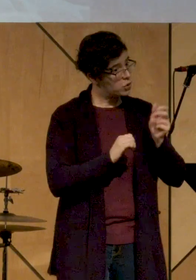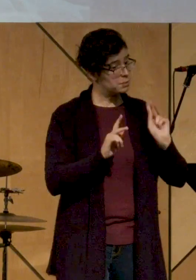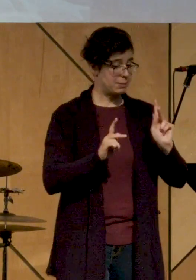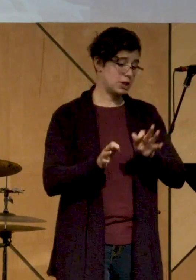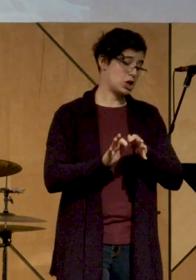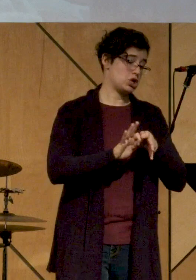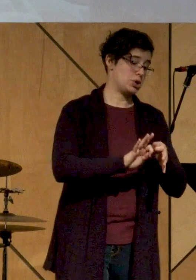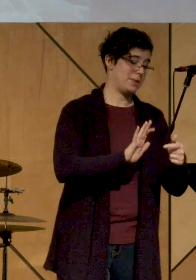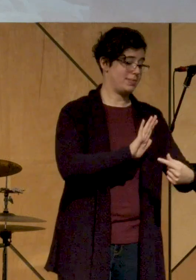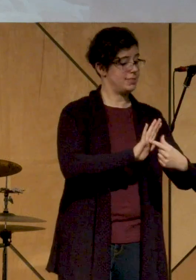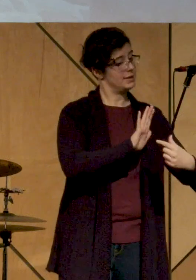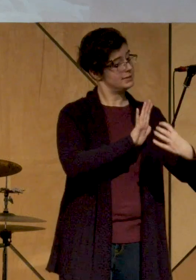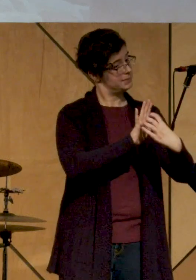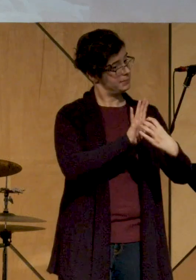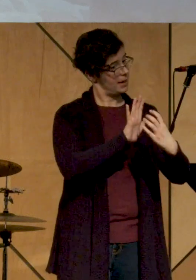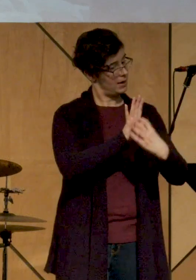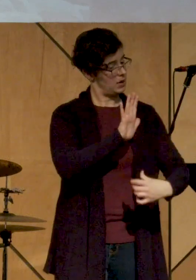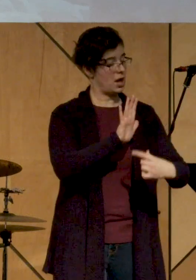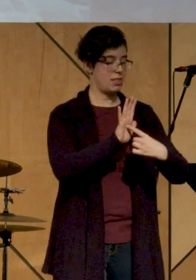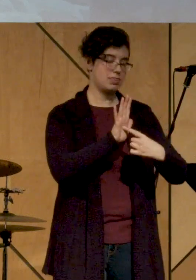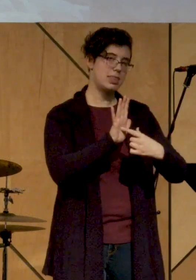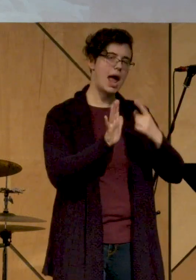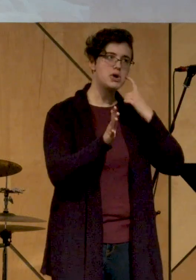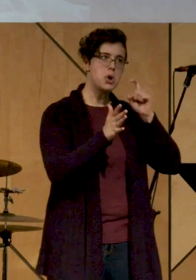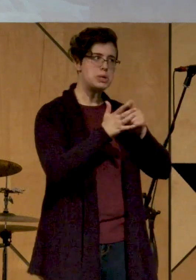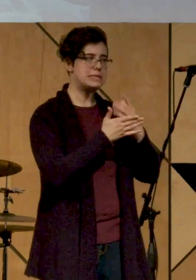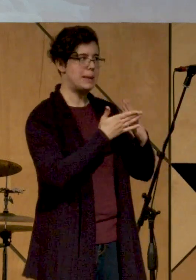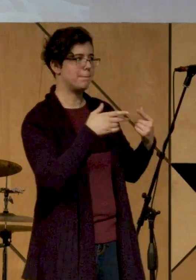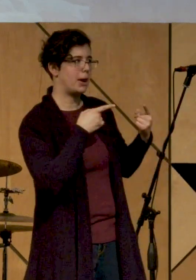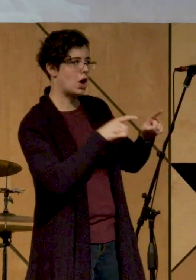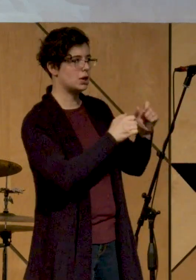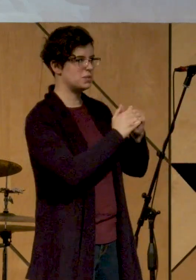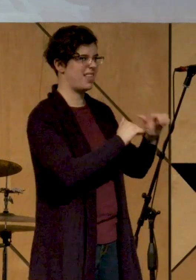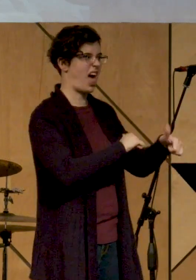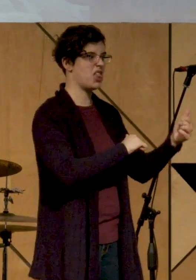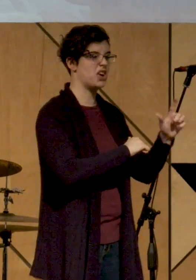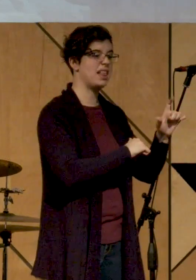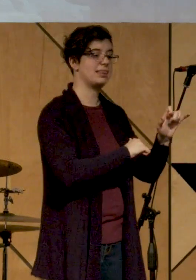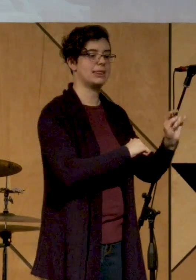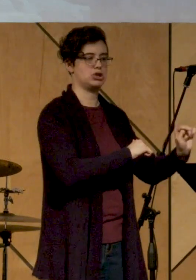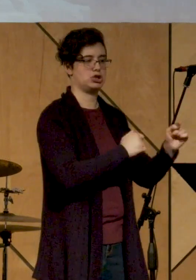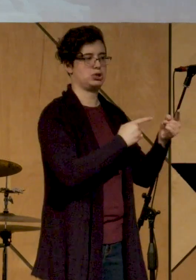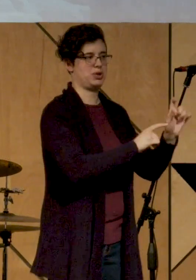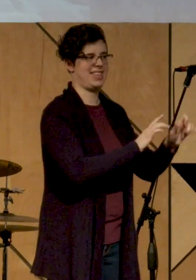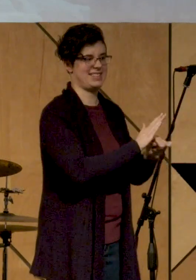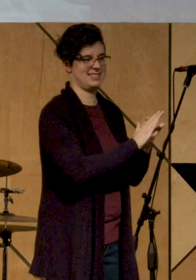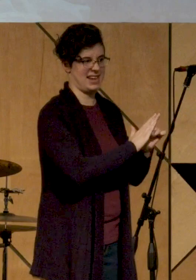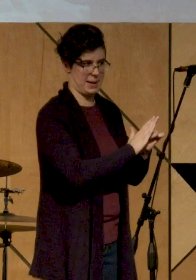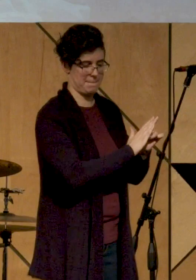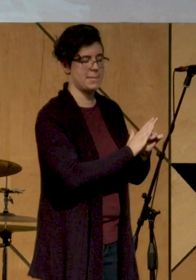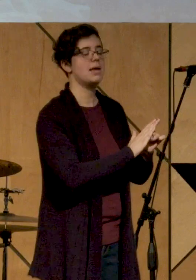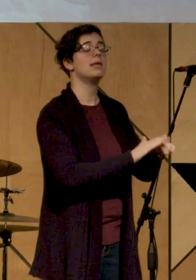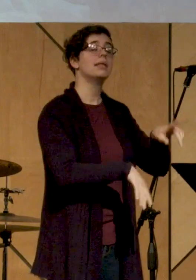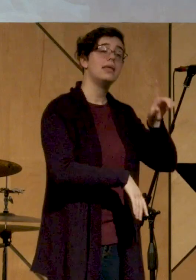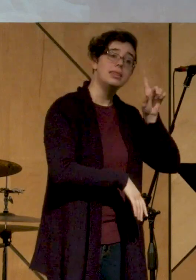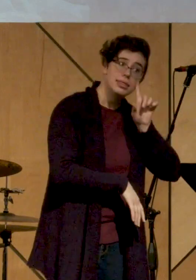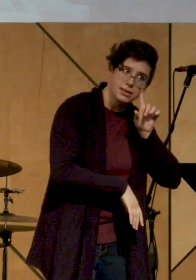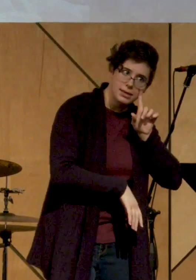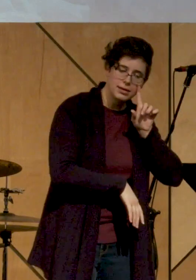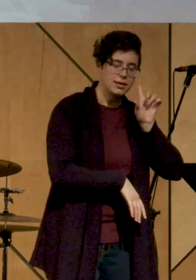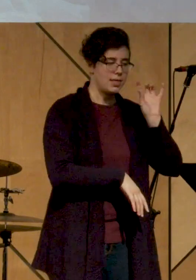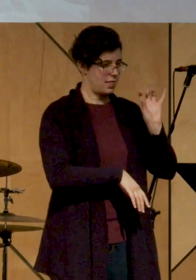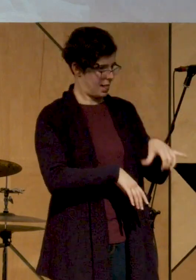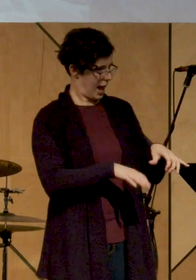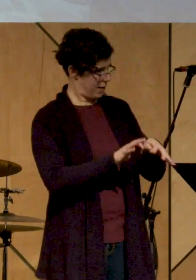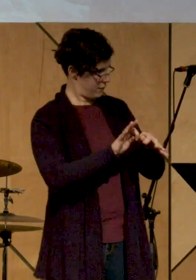interpreters, citing parallels in Greco-Roman literature, think that the reference in Colossians 4:6 is